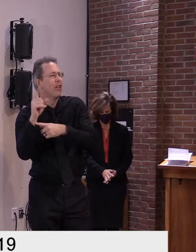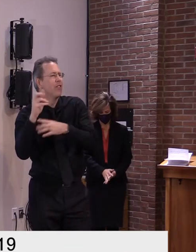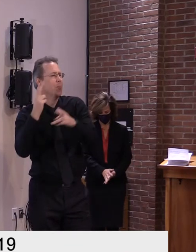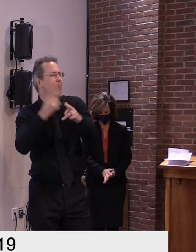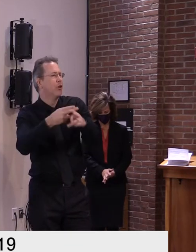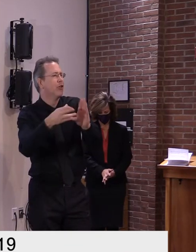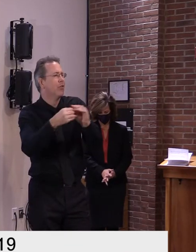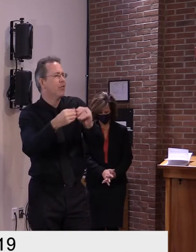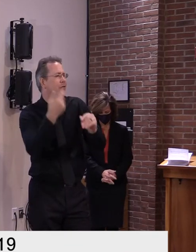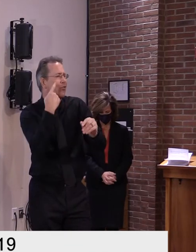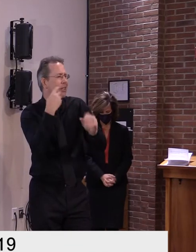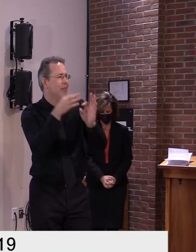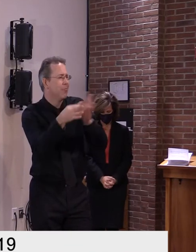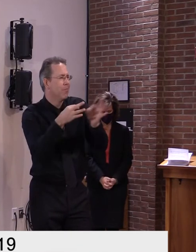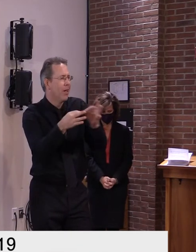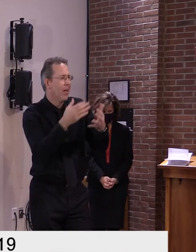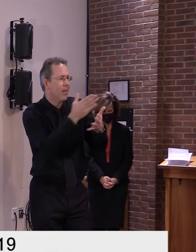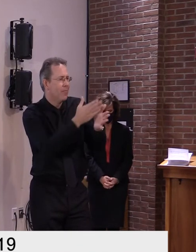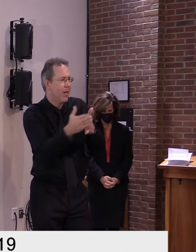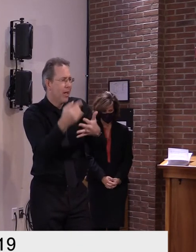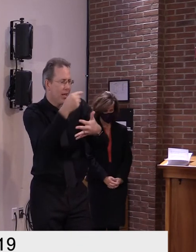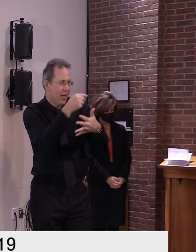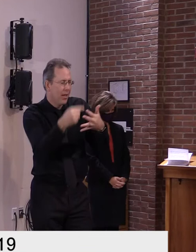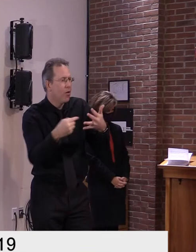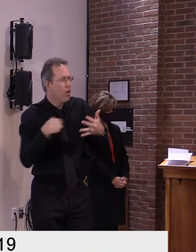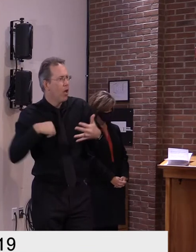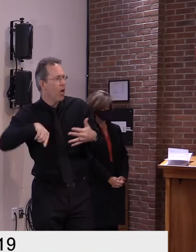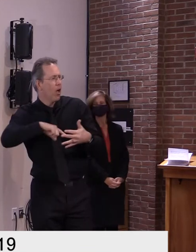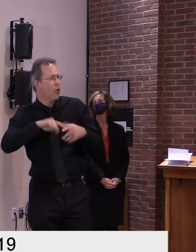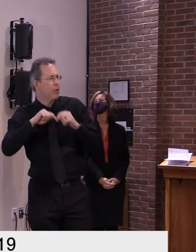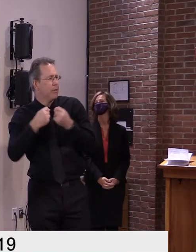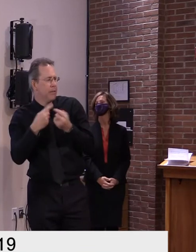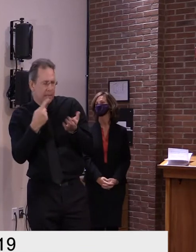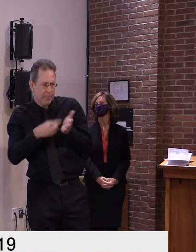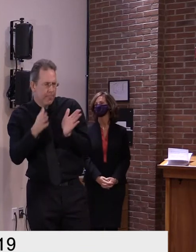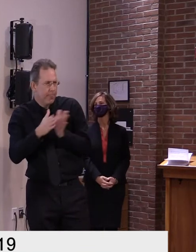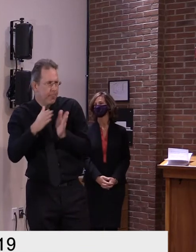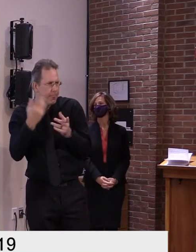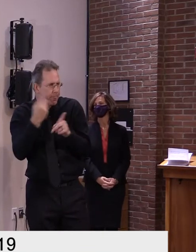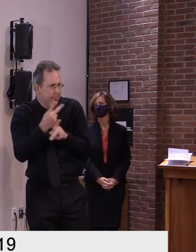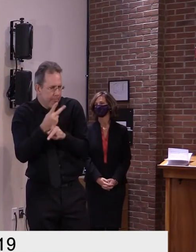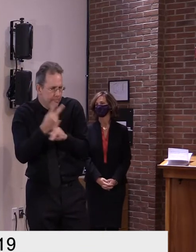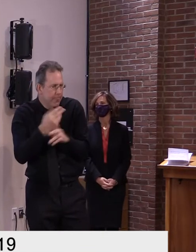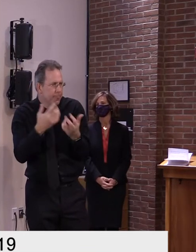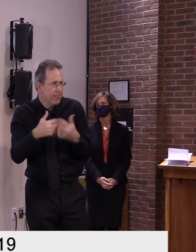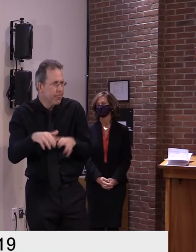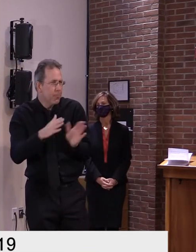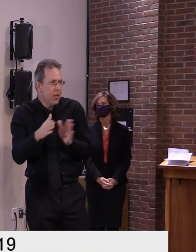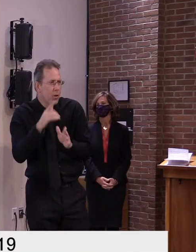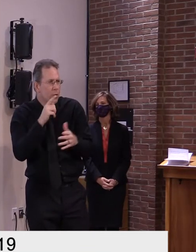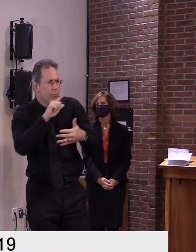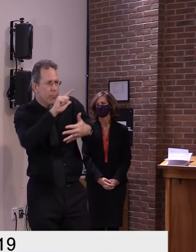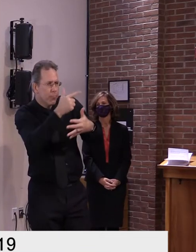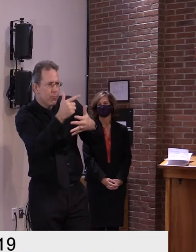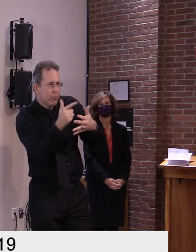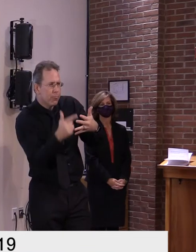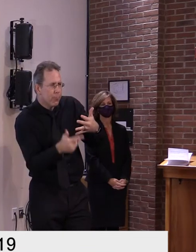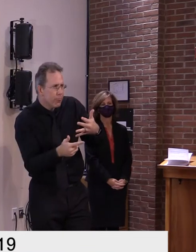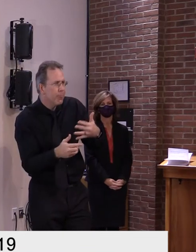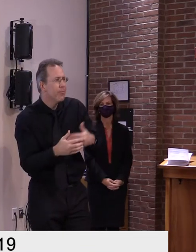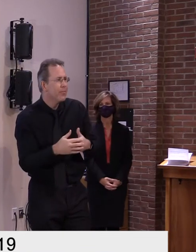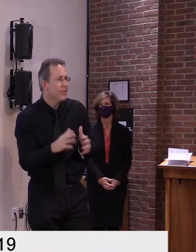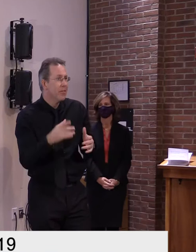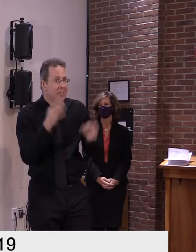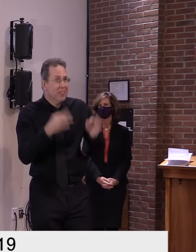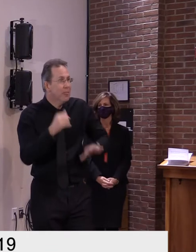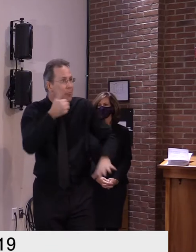last night, and developing a plan. We've got a ways to go before we get there, doing the healthcare workers as well